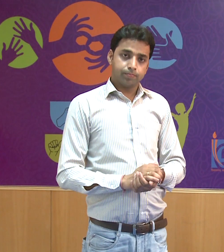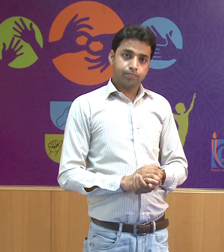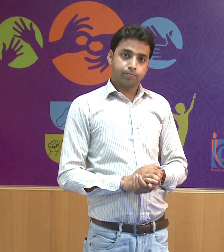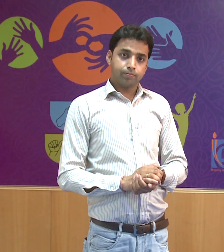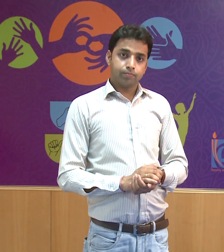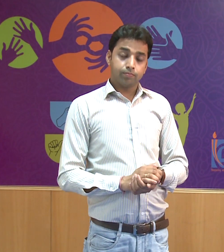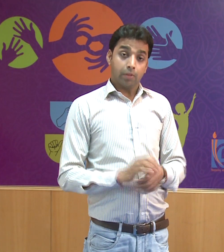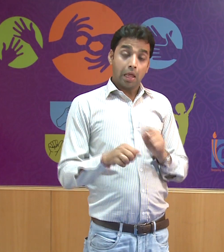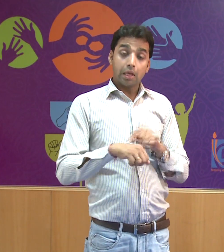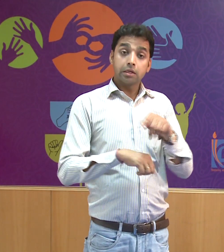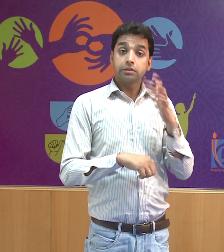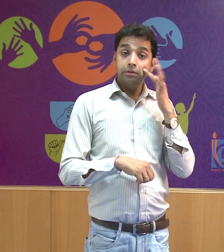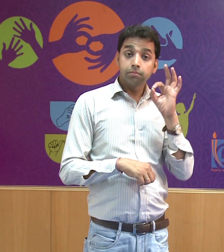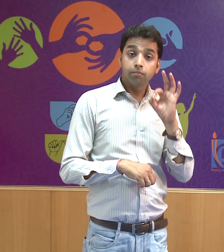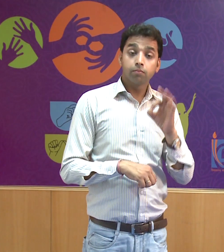It is important to note that